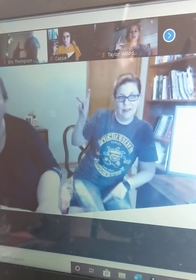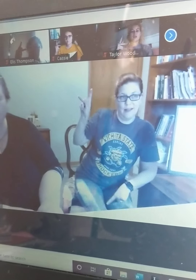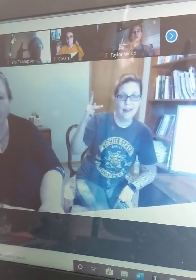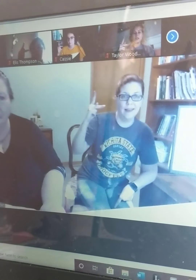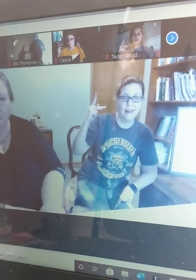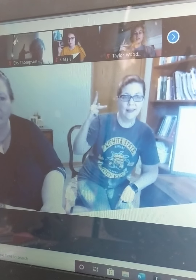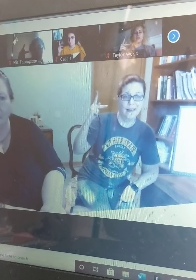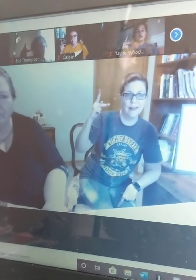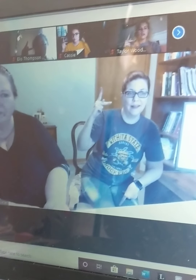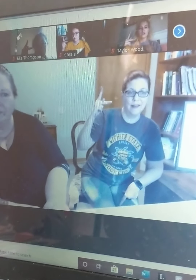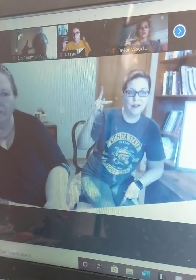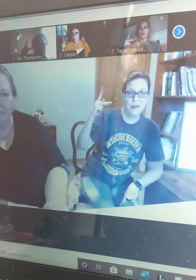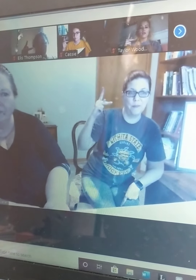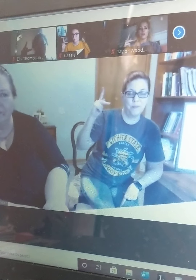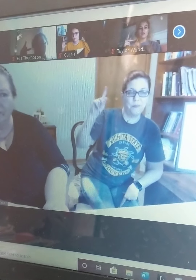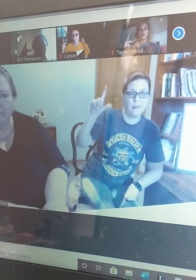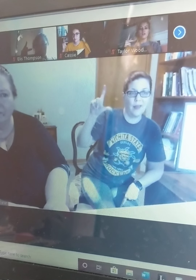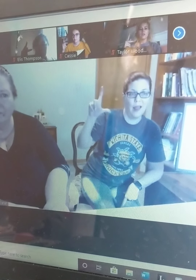thumb is? Right between these two fingers.